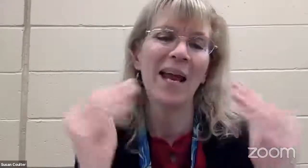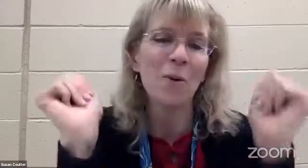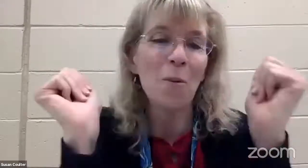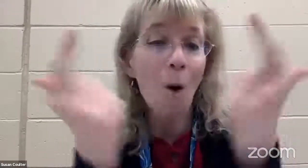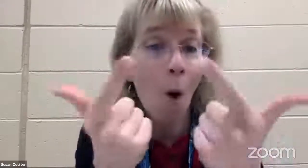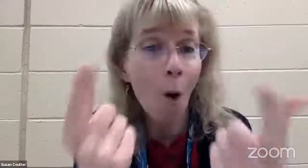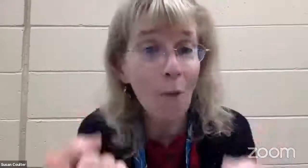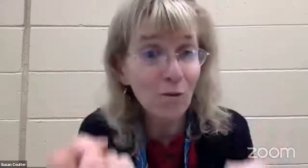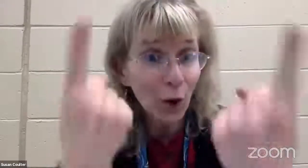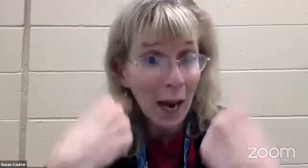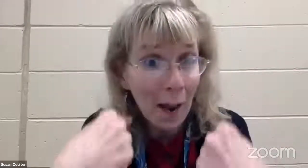Riley's.